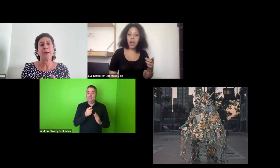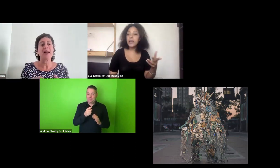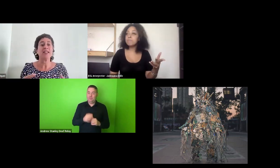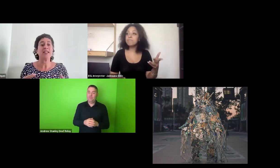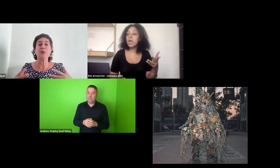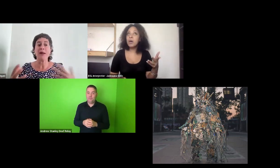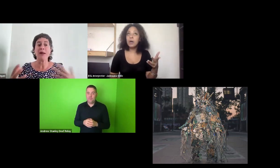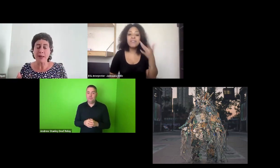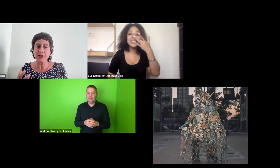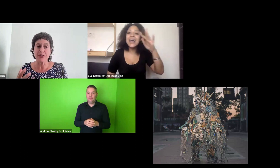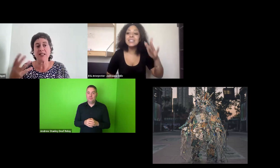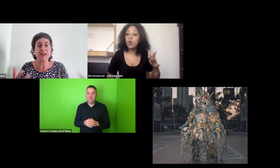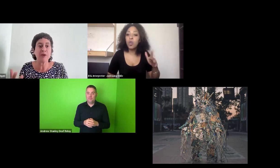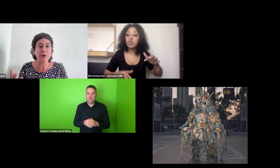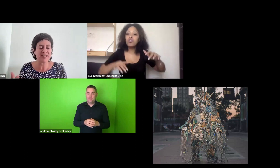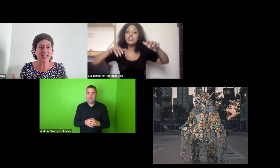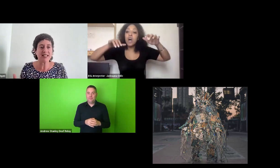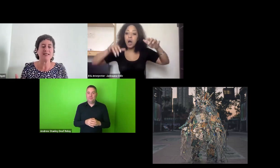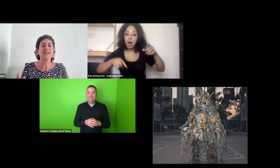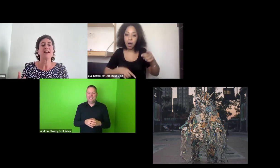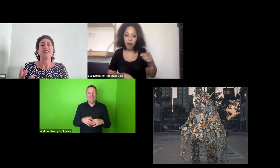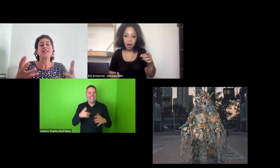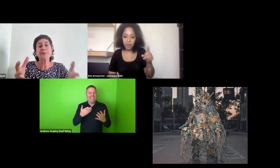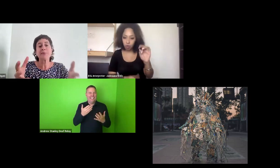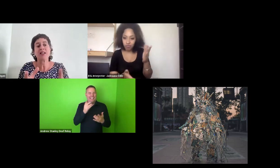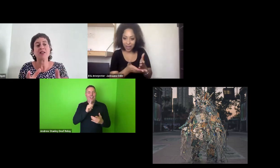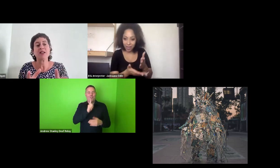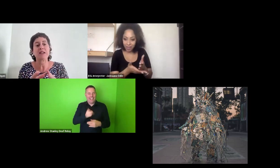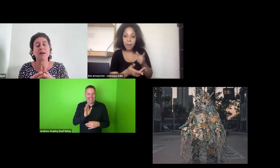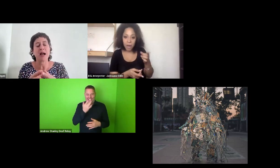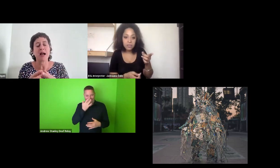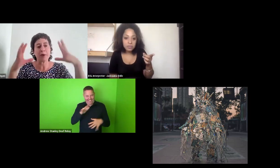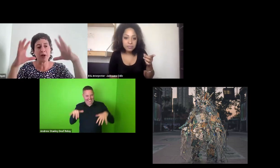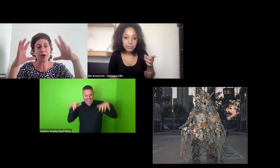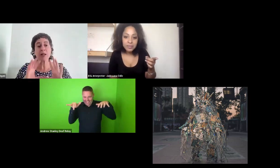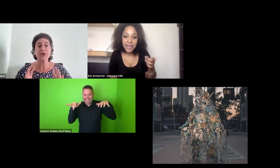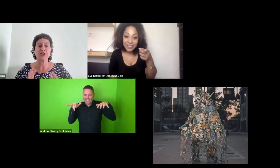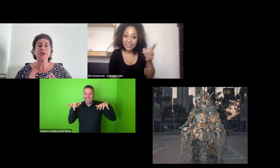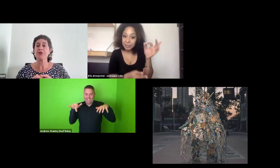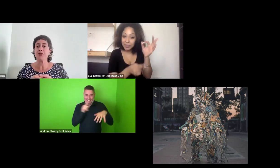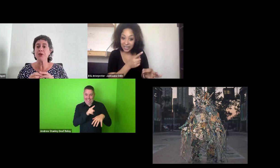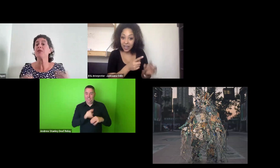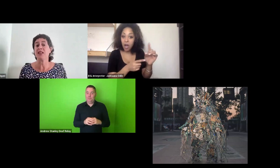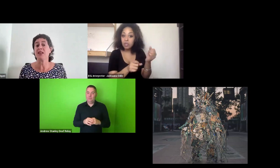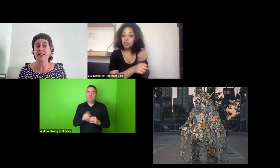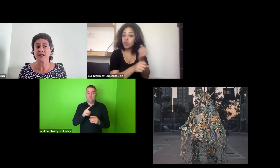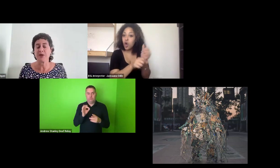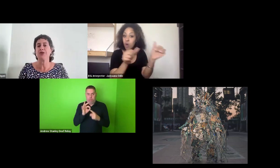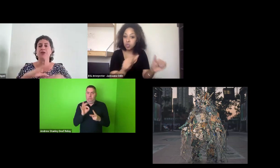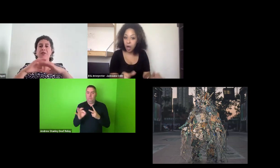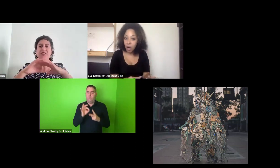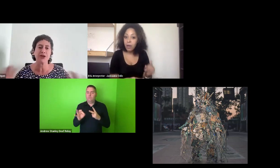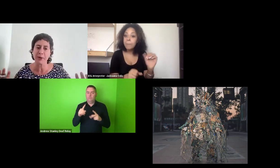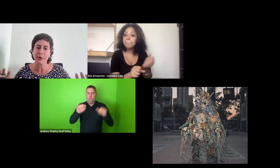produced. As you may be able to see if you are sighted, this particular sculpture is produced with